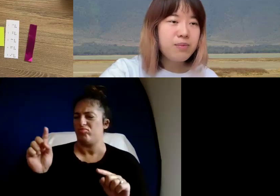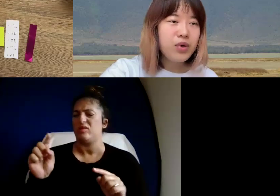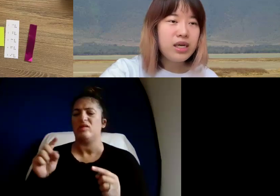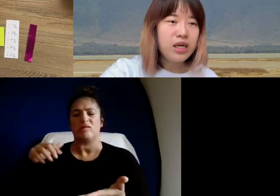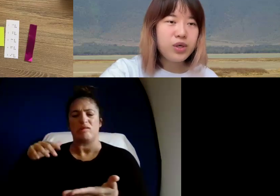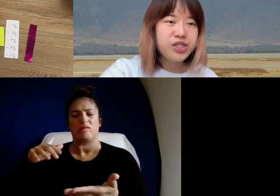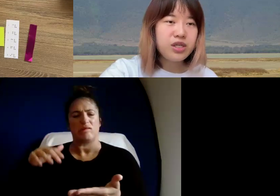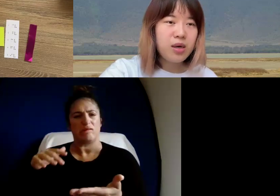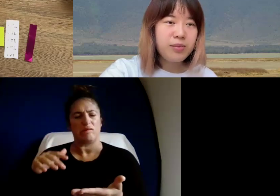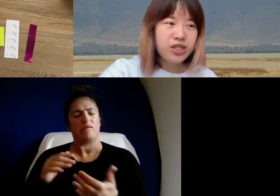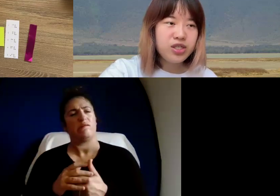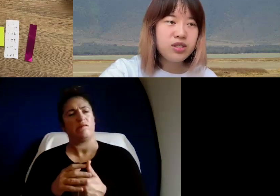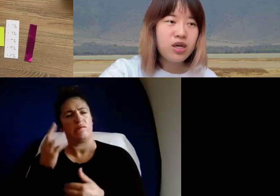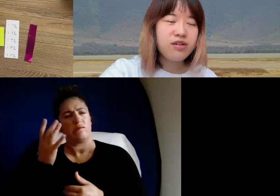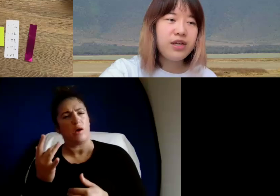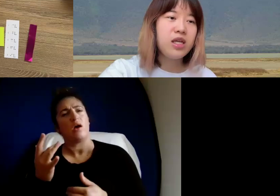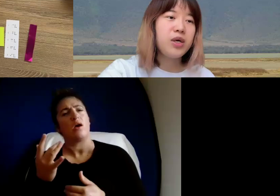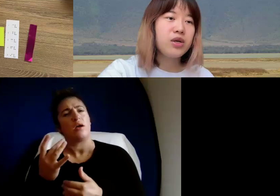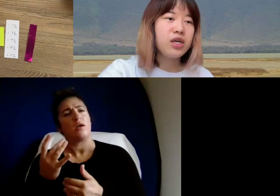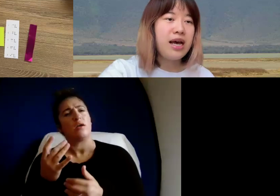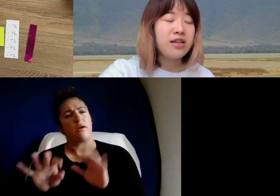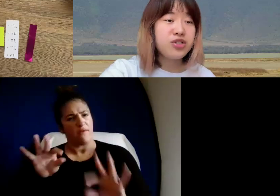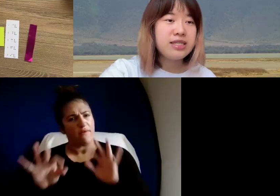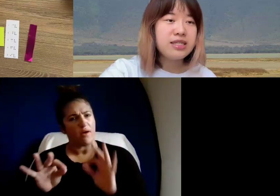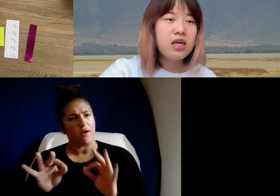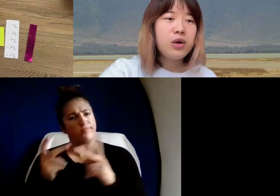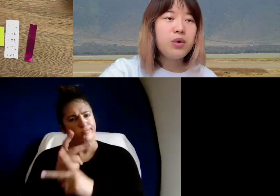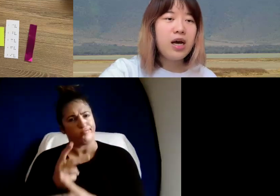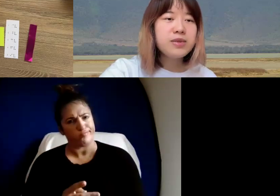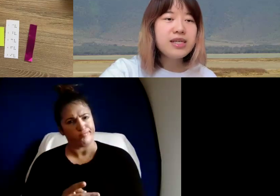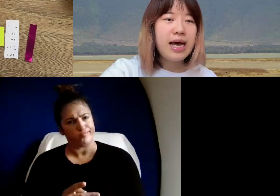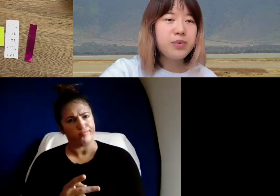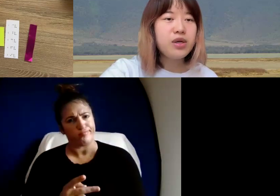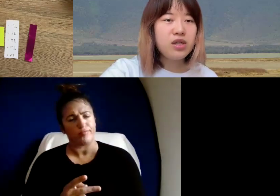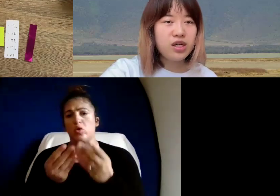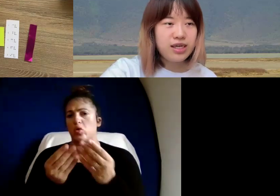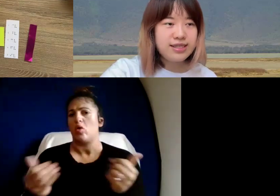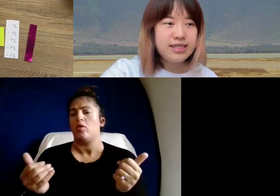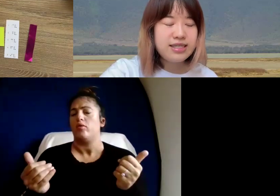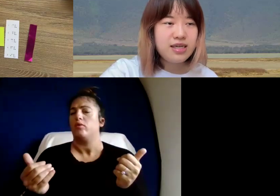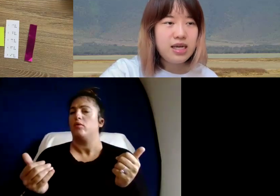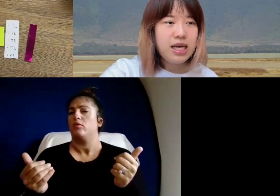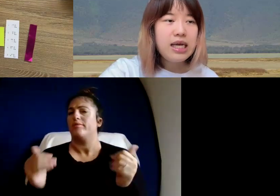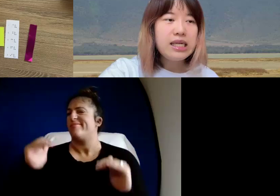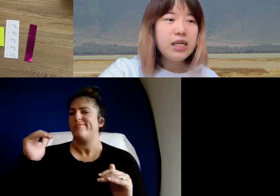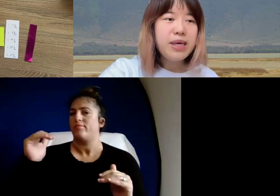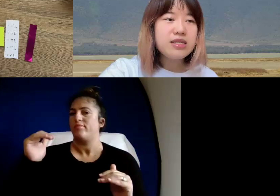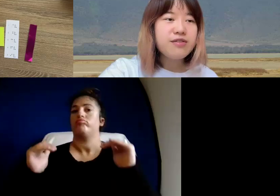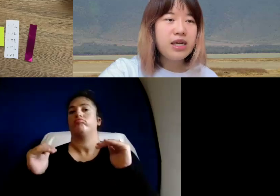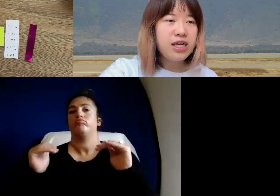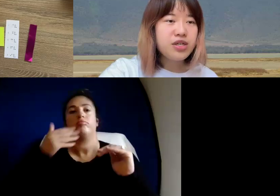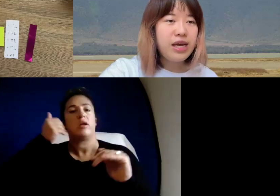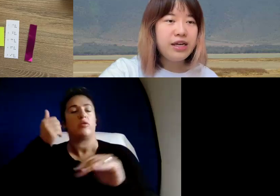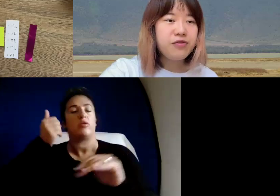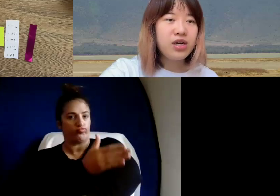equity standpoint in which accommodations are available could address or help the gap no longer exist.